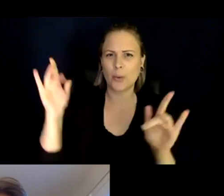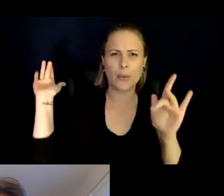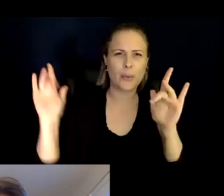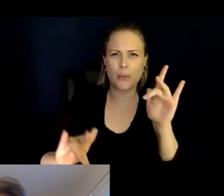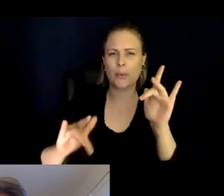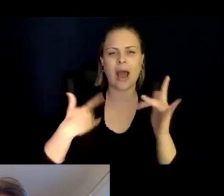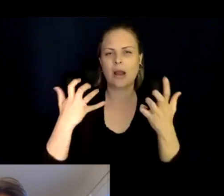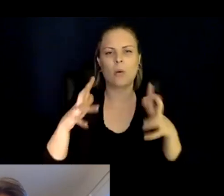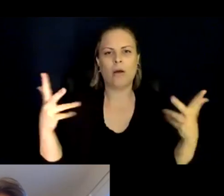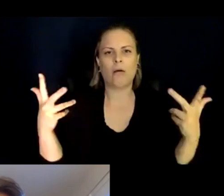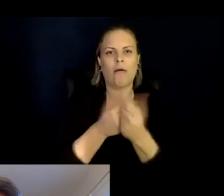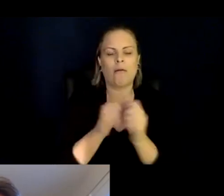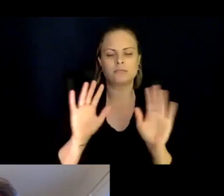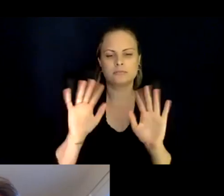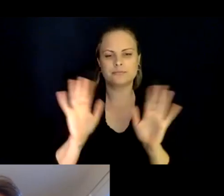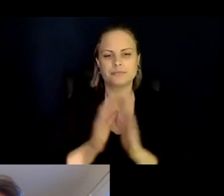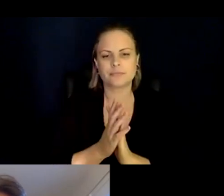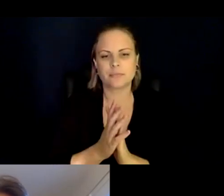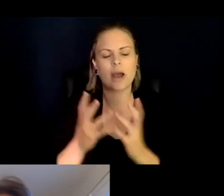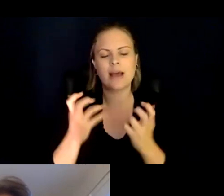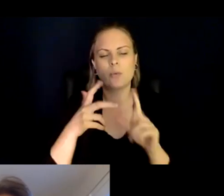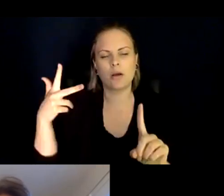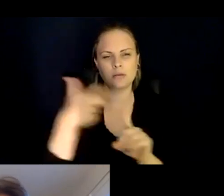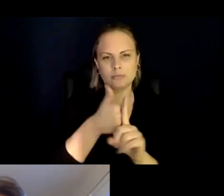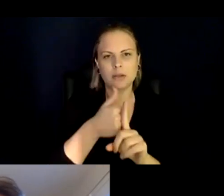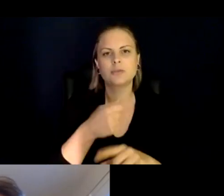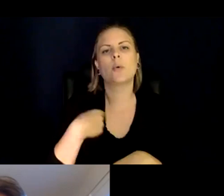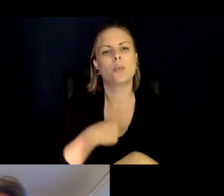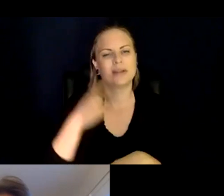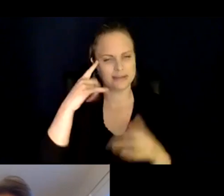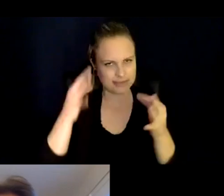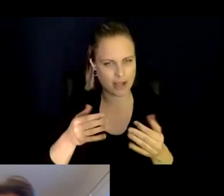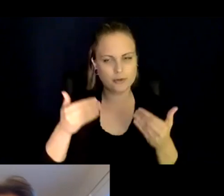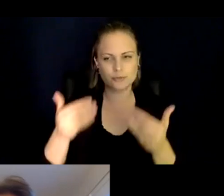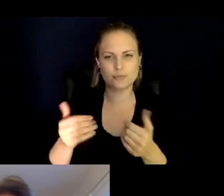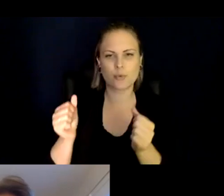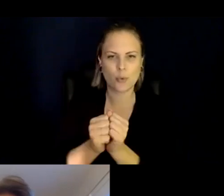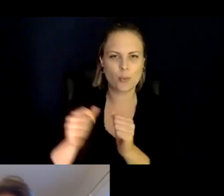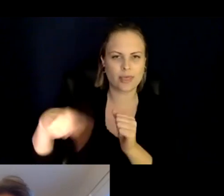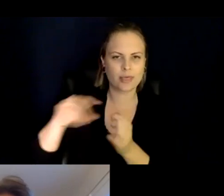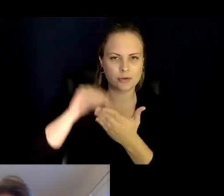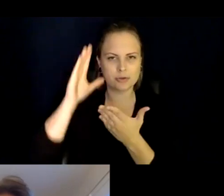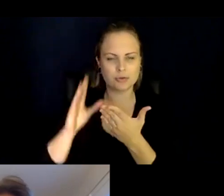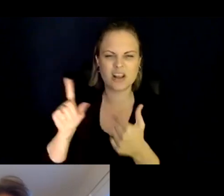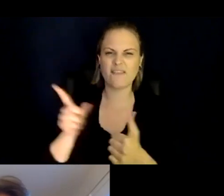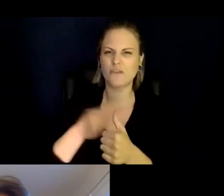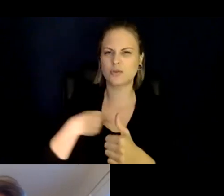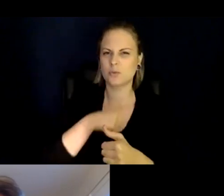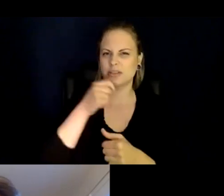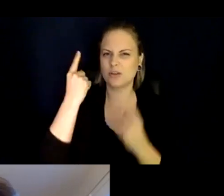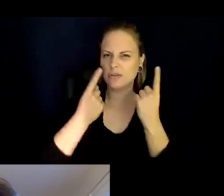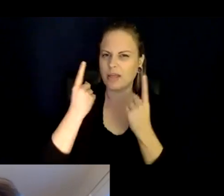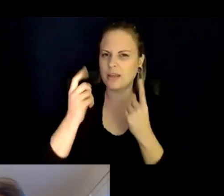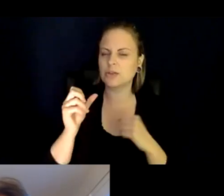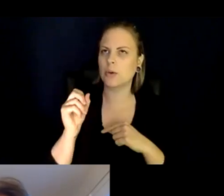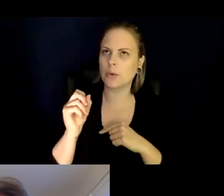hit. So we decided to go with the students. And at first we didn't realize that, okay, the